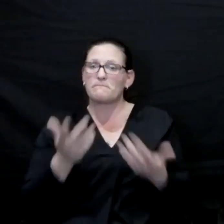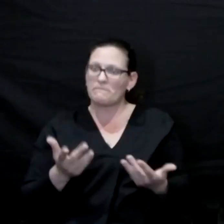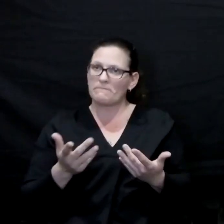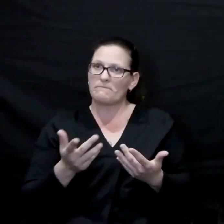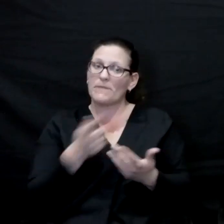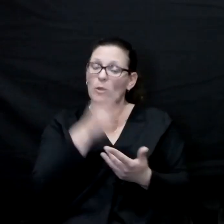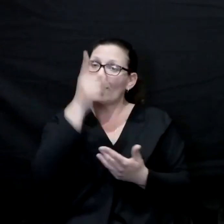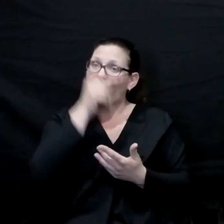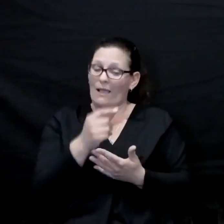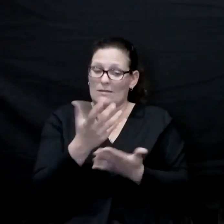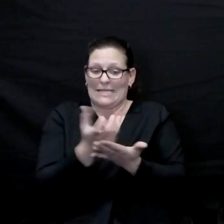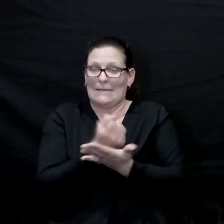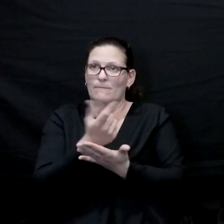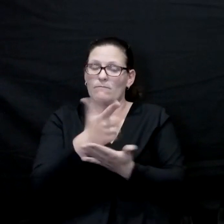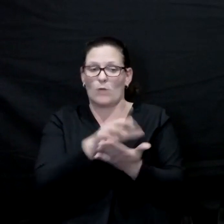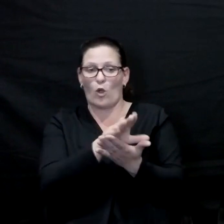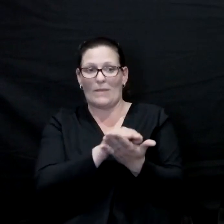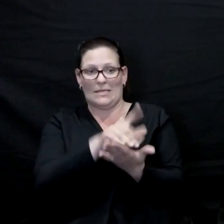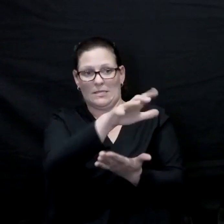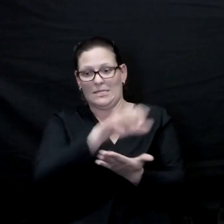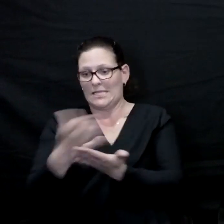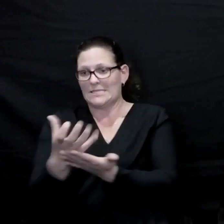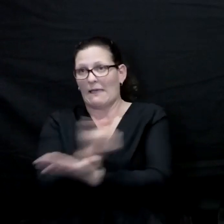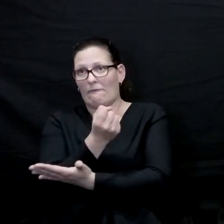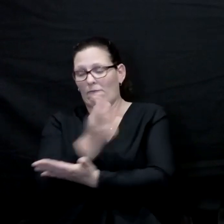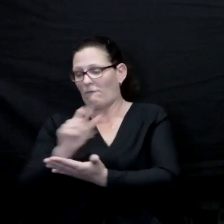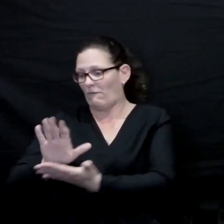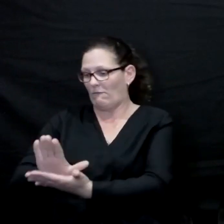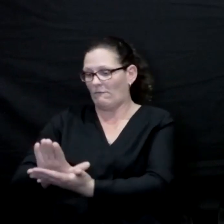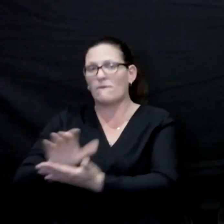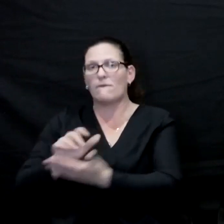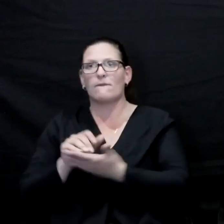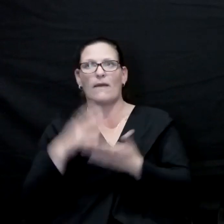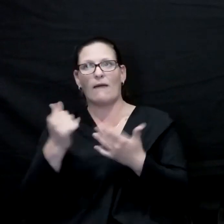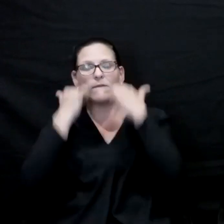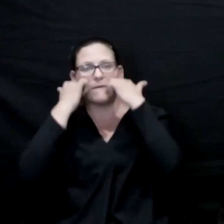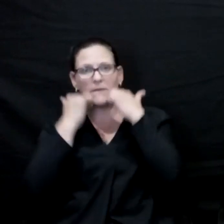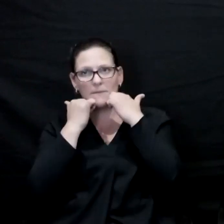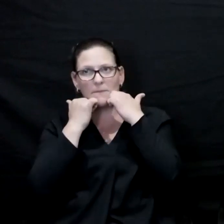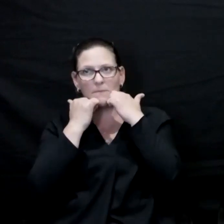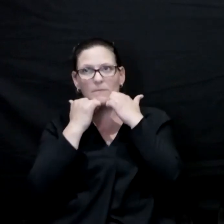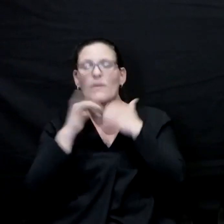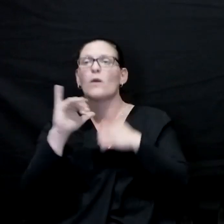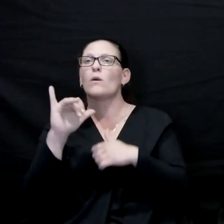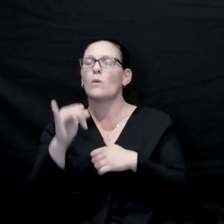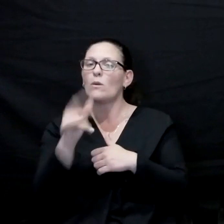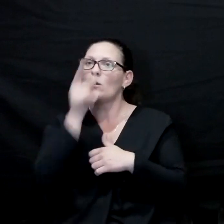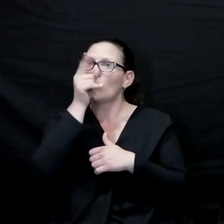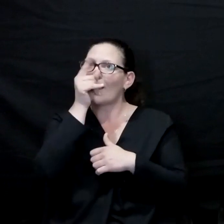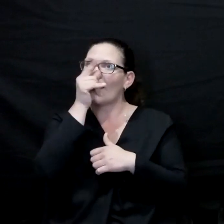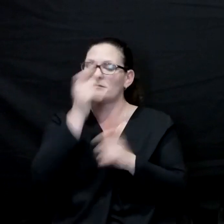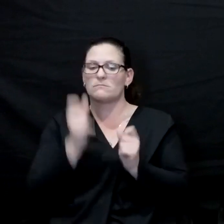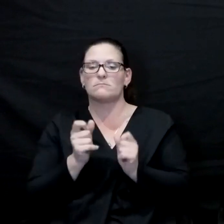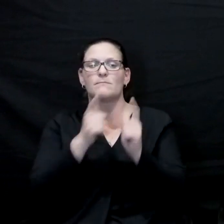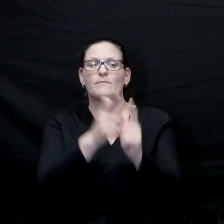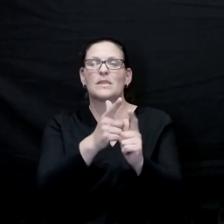do that. You can also go to another route and the freedom of information. Now, if this is